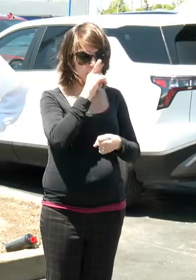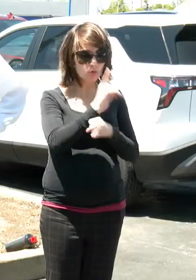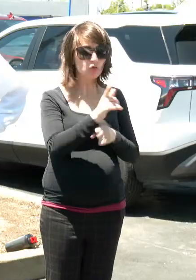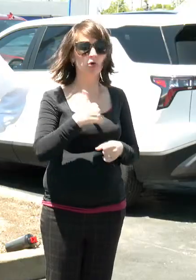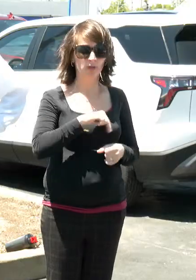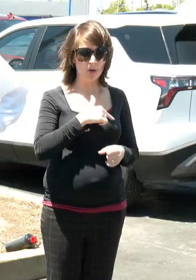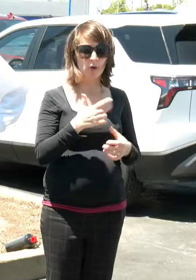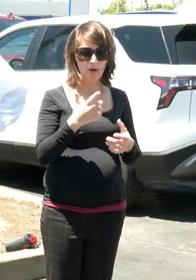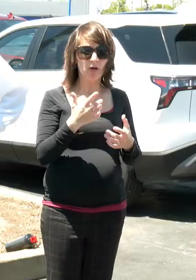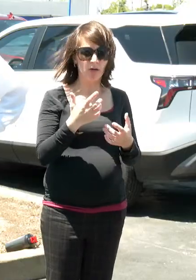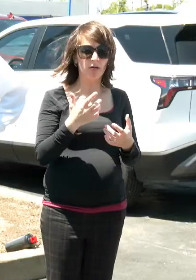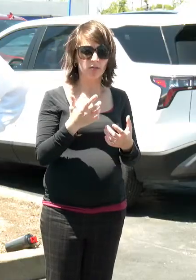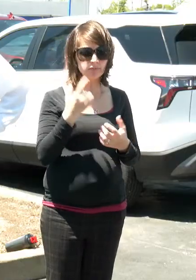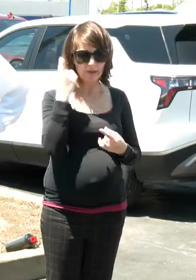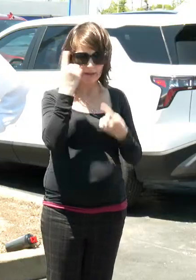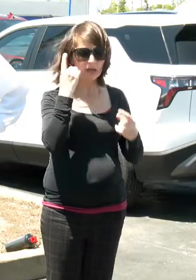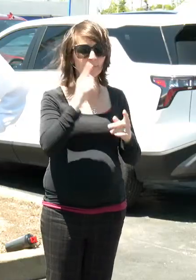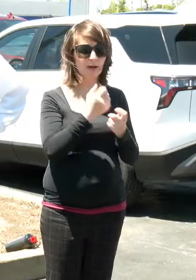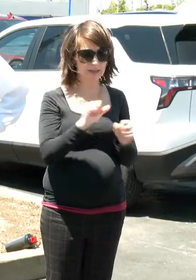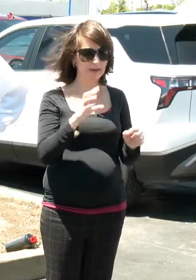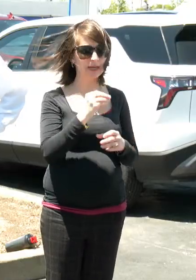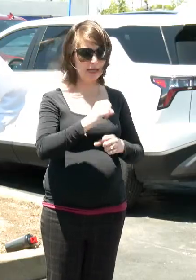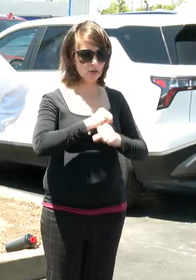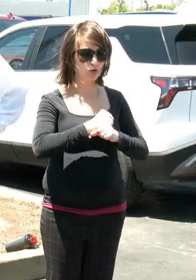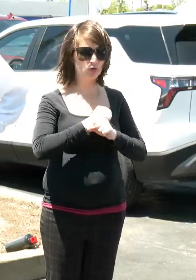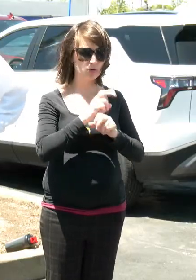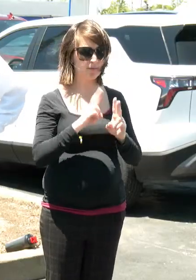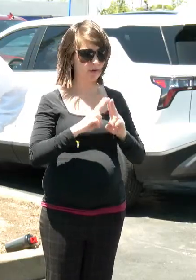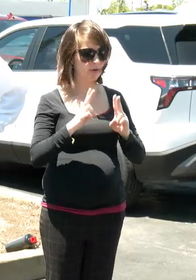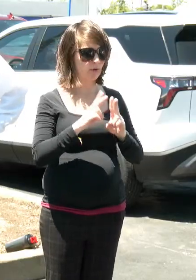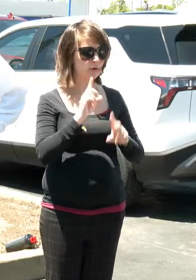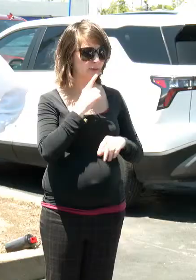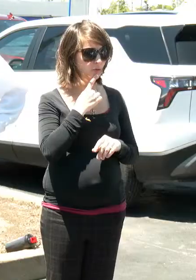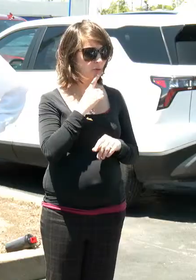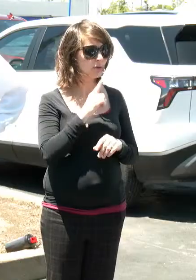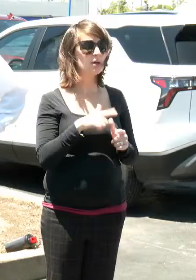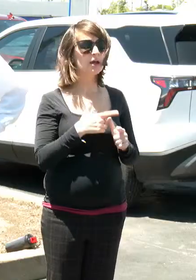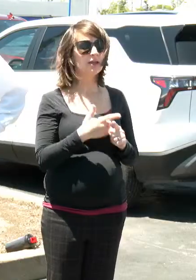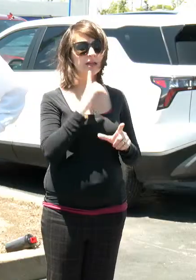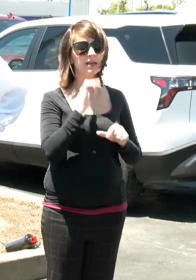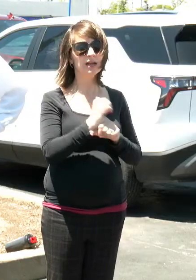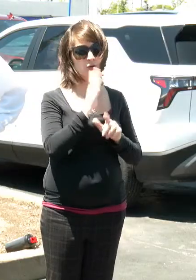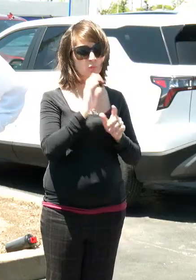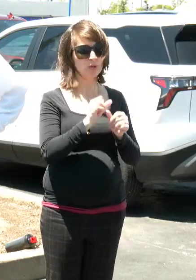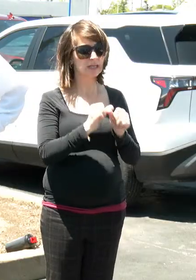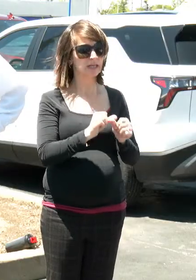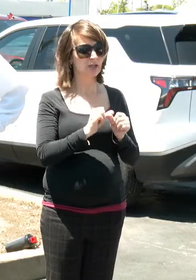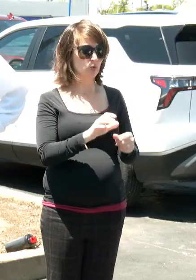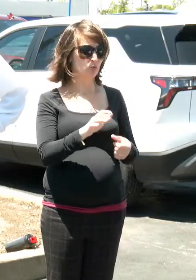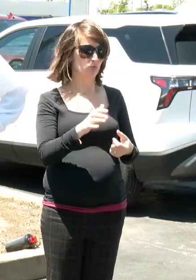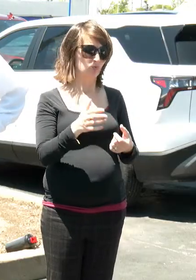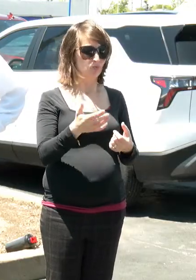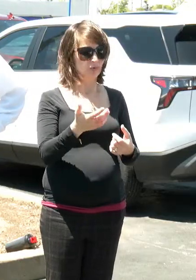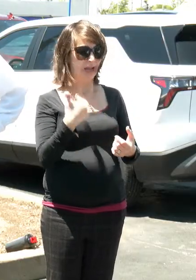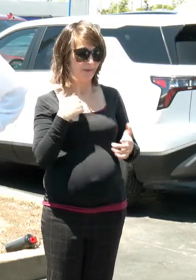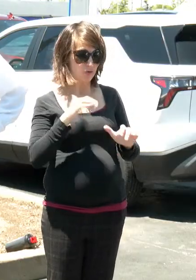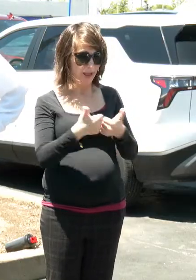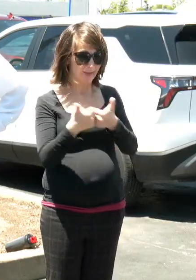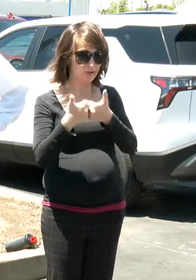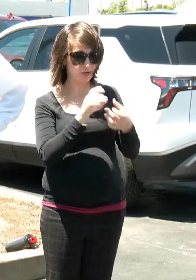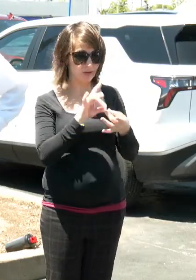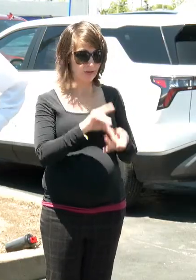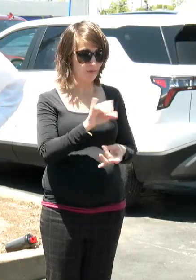taking safety and security very seriously, and it continues to be an area that has challenges in that regard, no